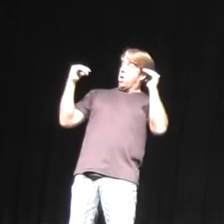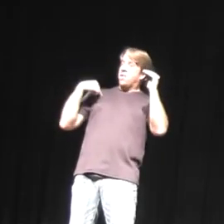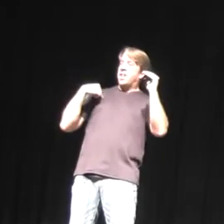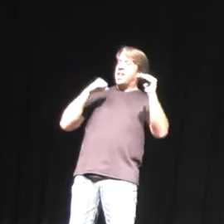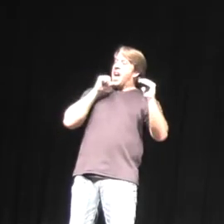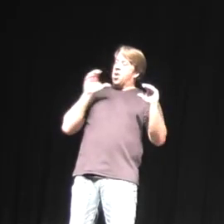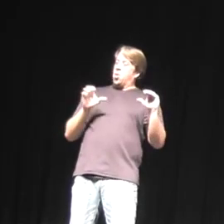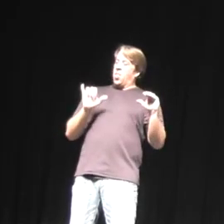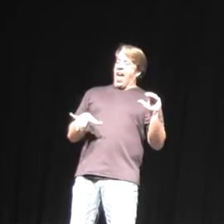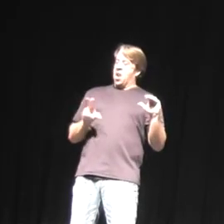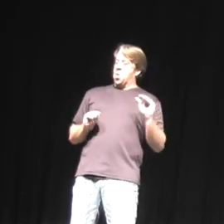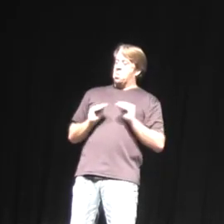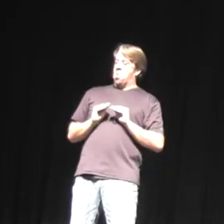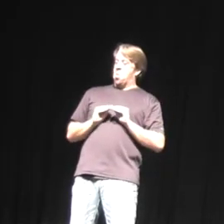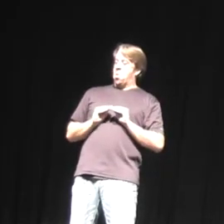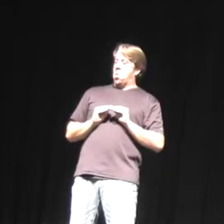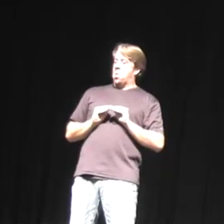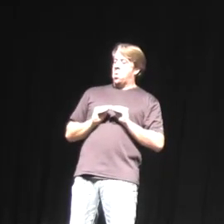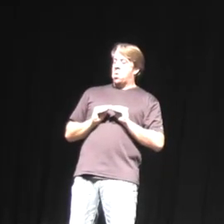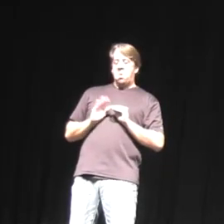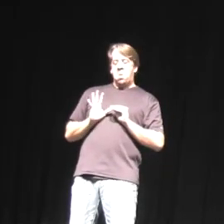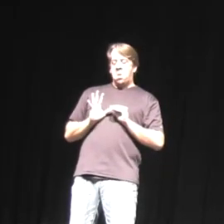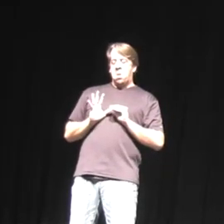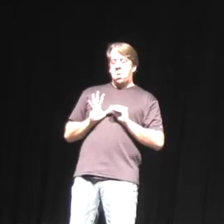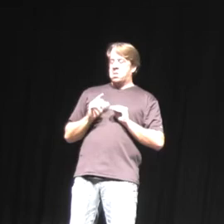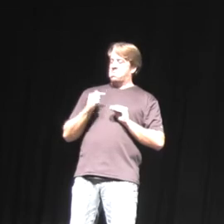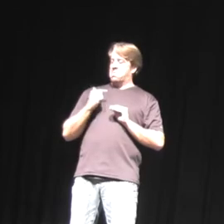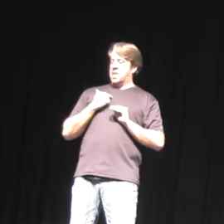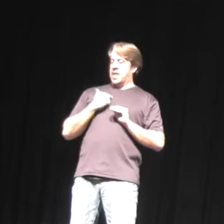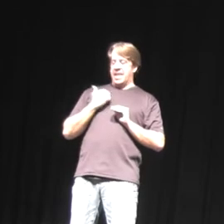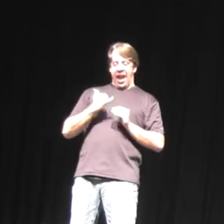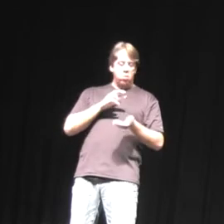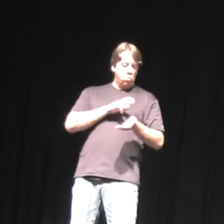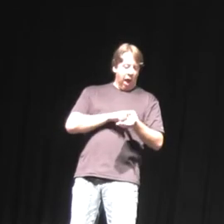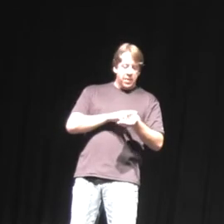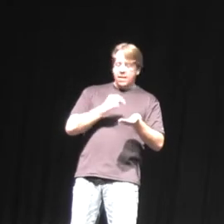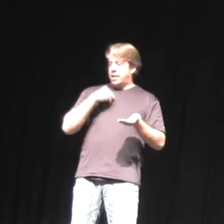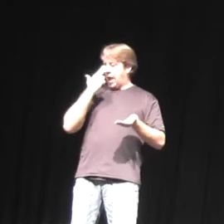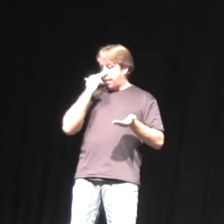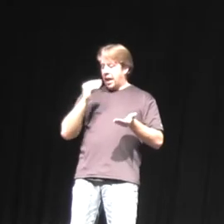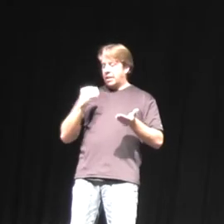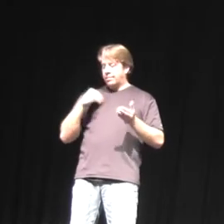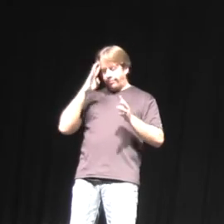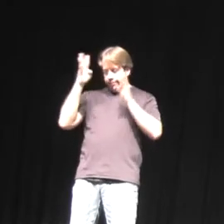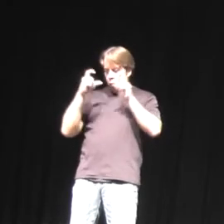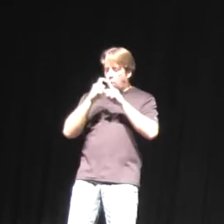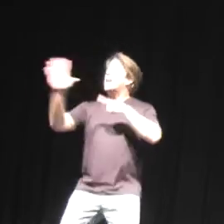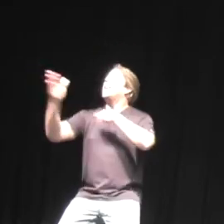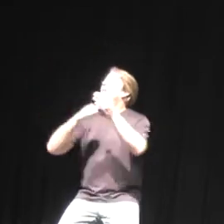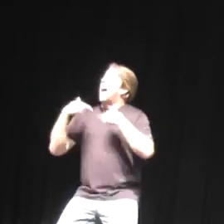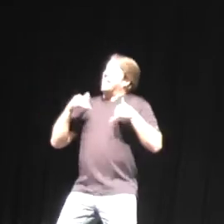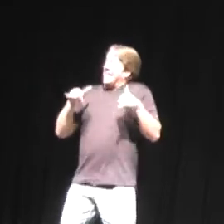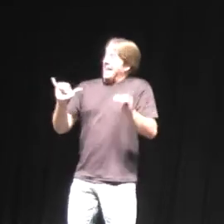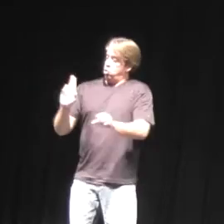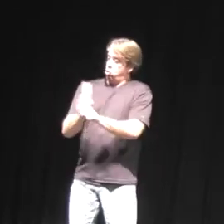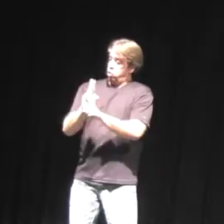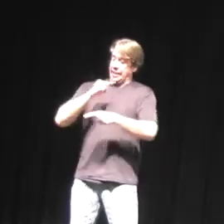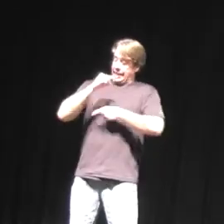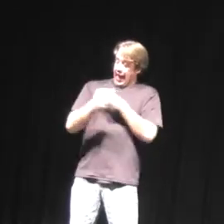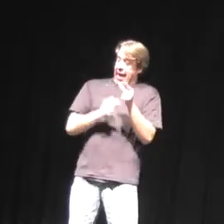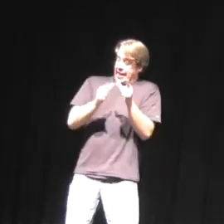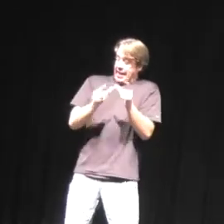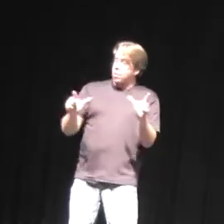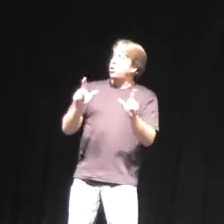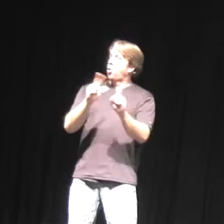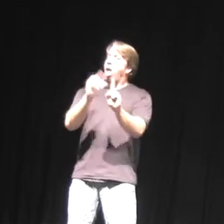tricks to pick up chicks. That rhymed, I love it. I'm a poet and a comic. But I do. I mean, what's so great about sign